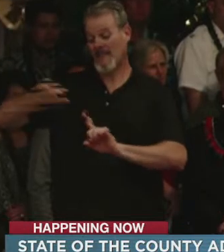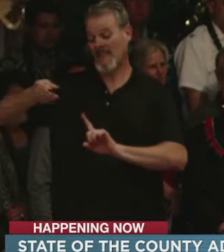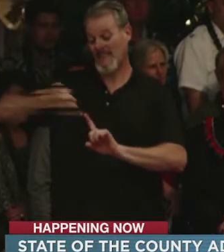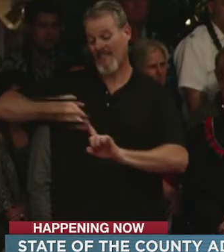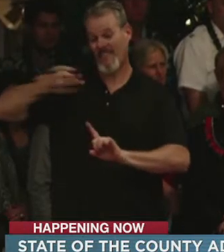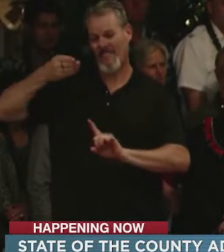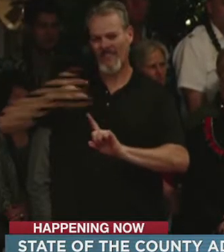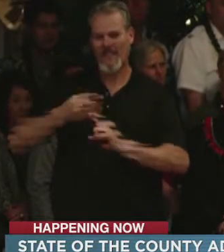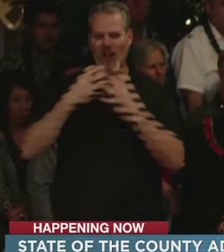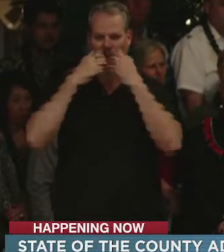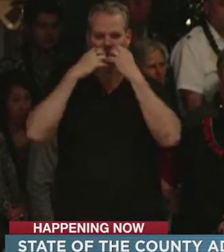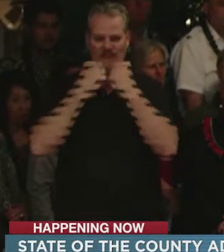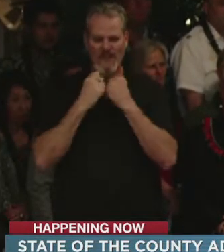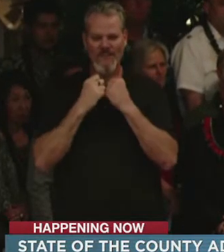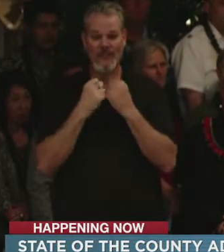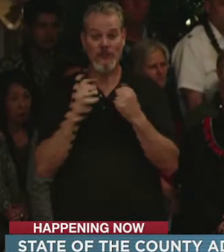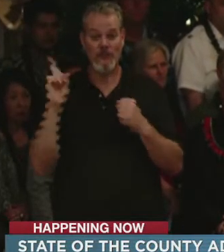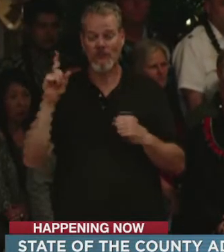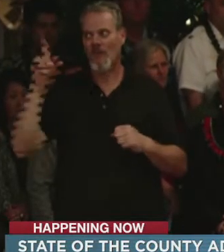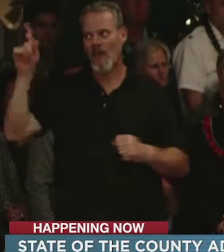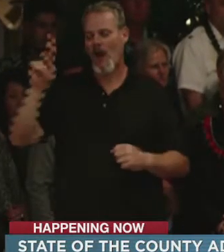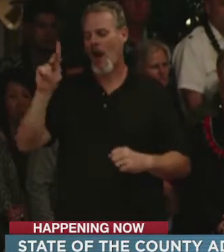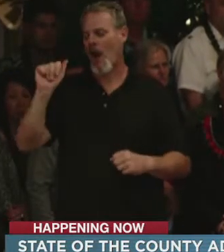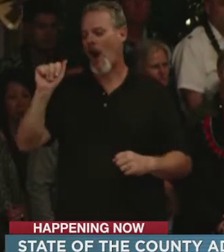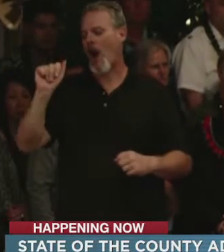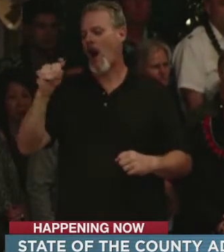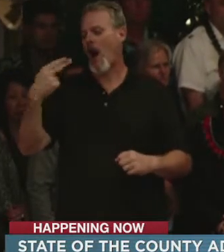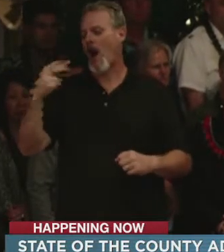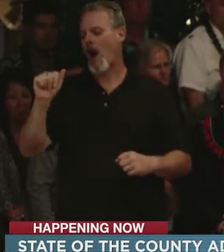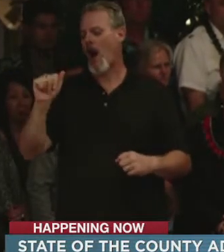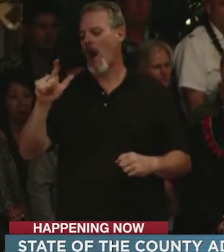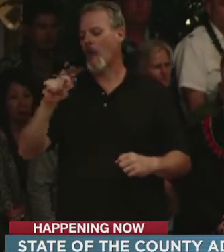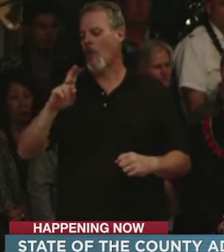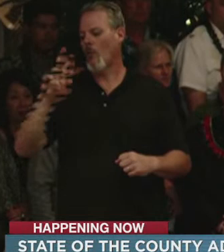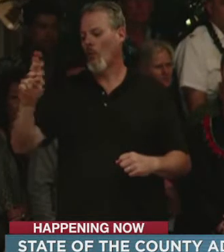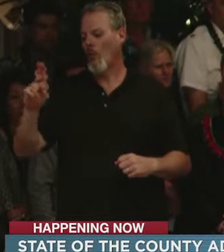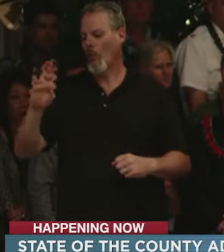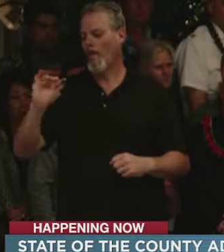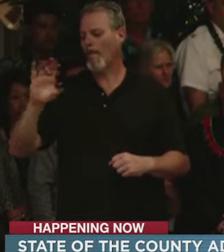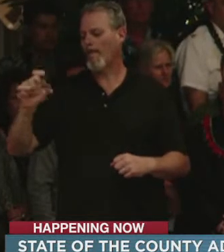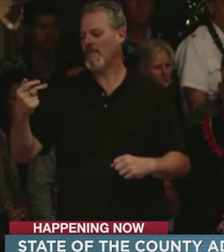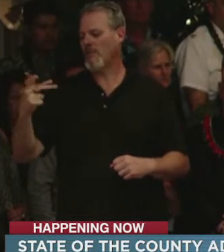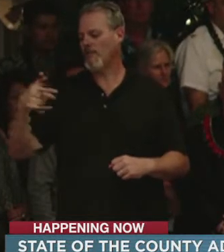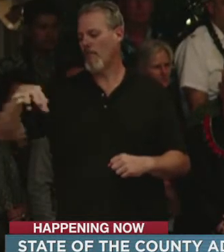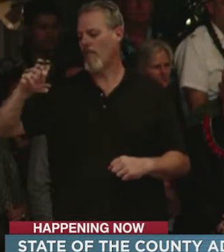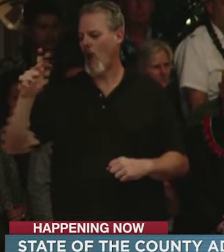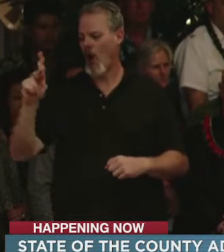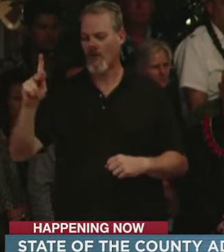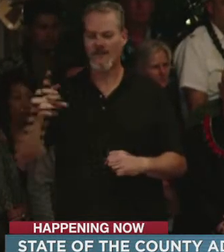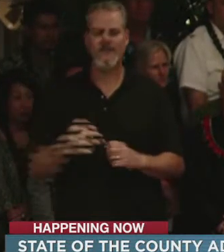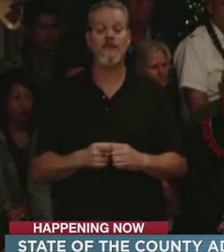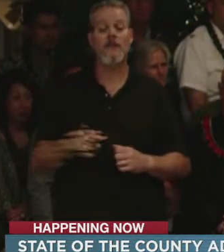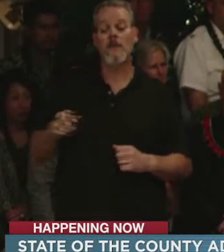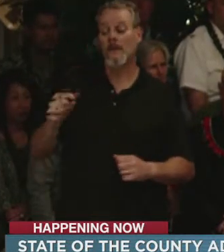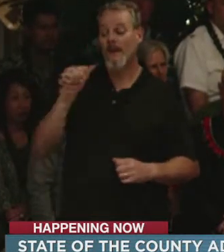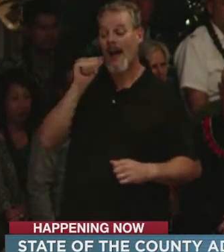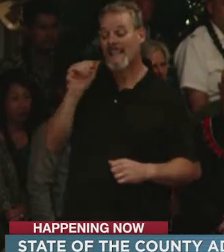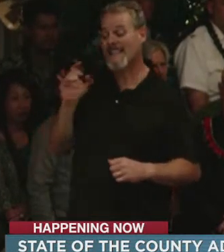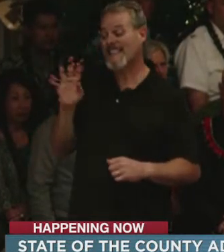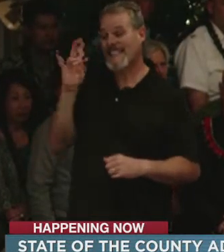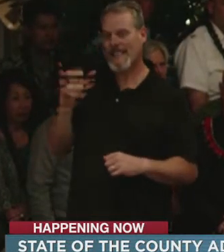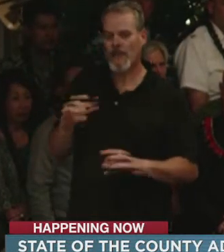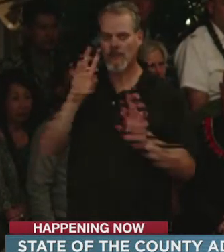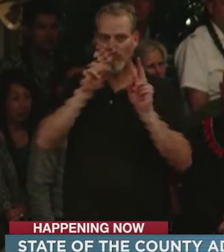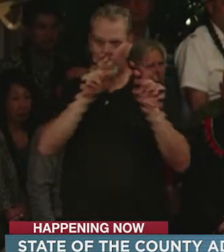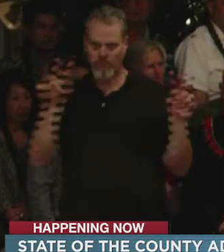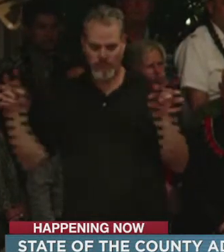education efforts at Kahalu Beach Park, an effort that through the vision and grit of Auntie Cindy has garnered national